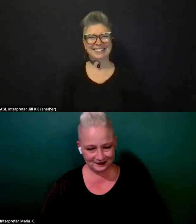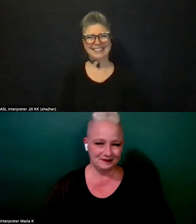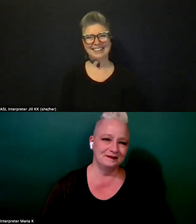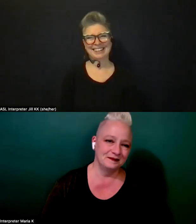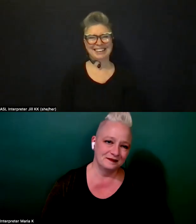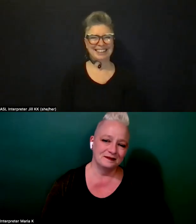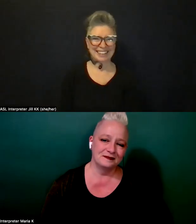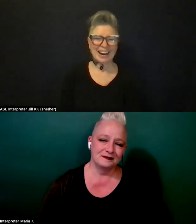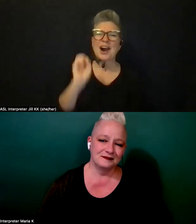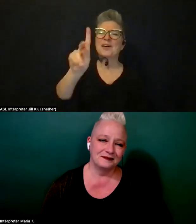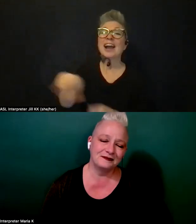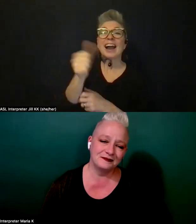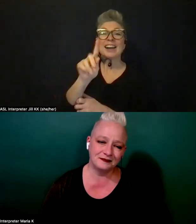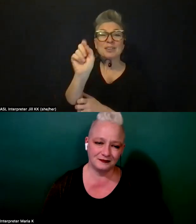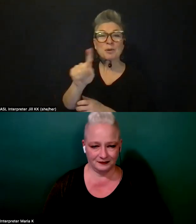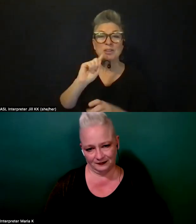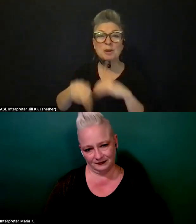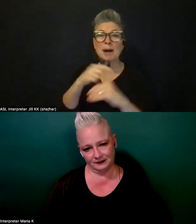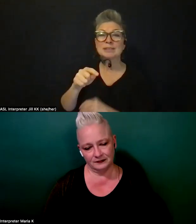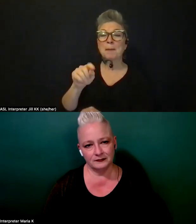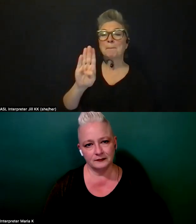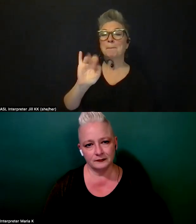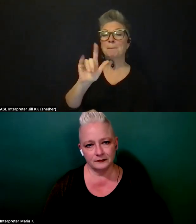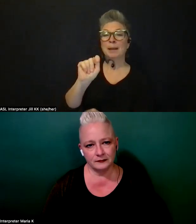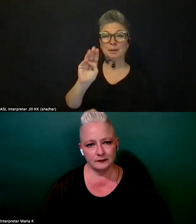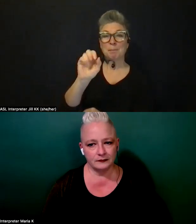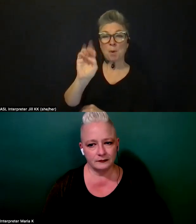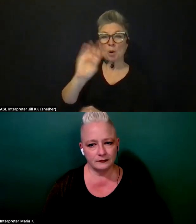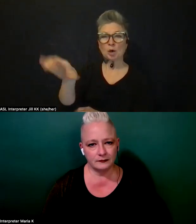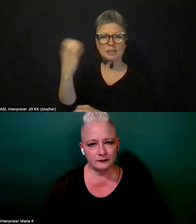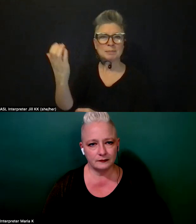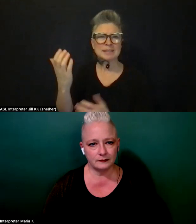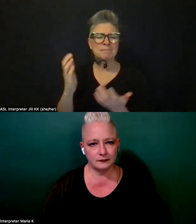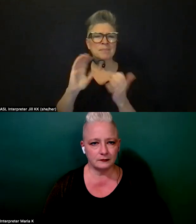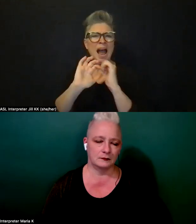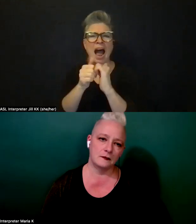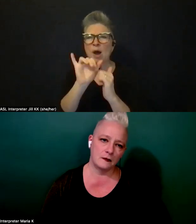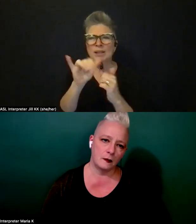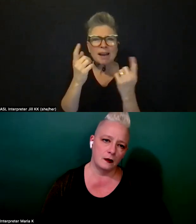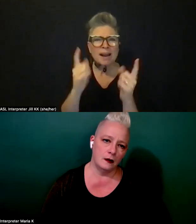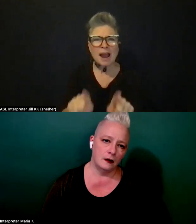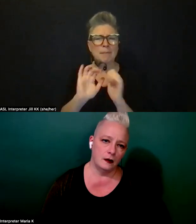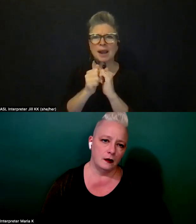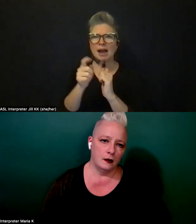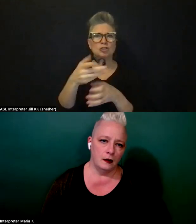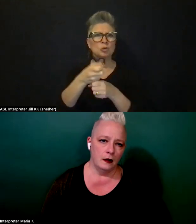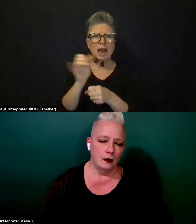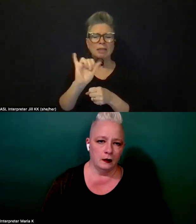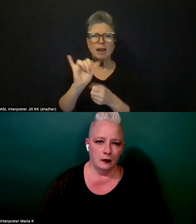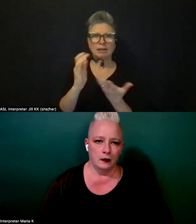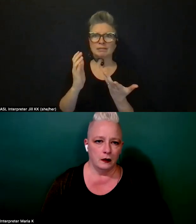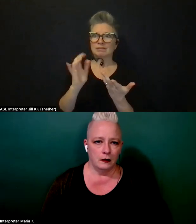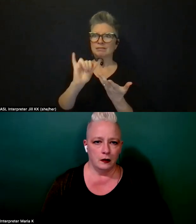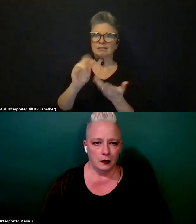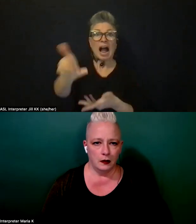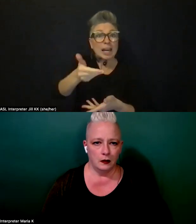Okay, another question about the Biltmore Christmas. How did it happen? How did you get like a part to become